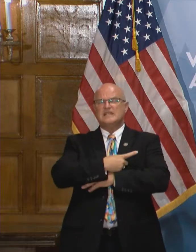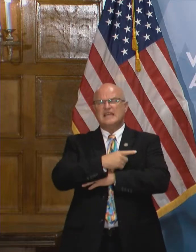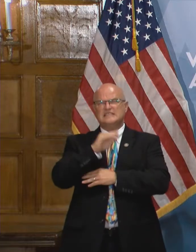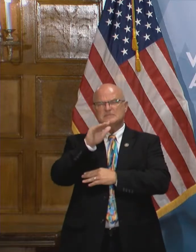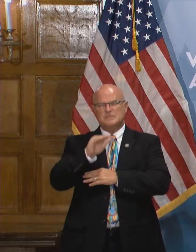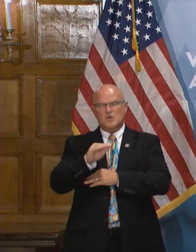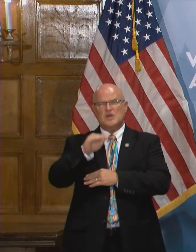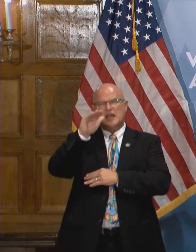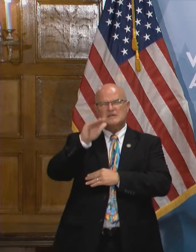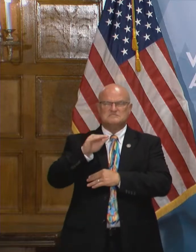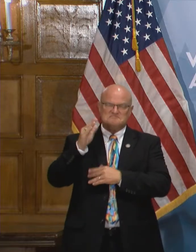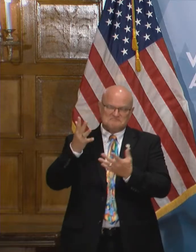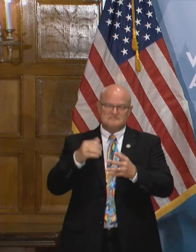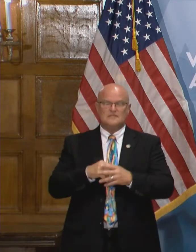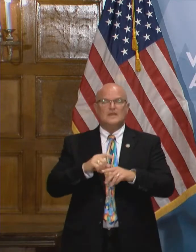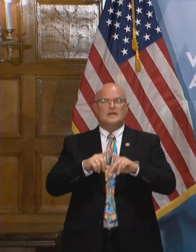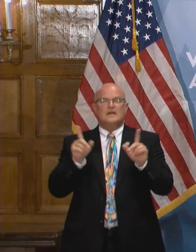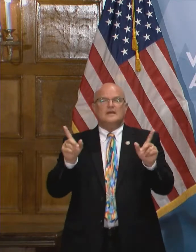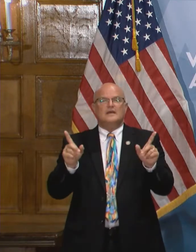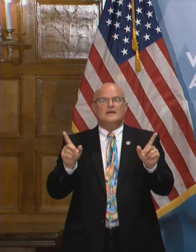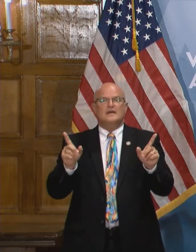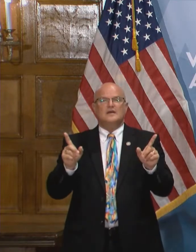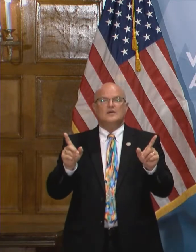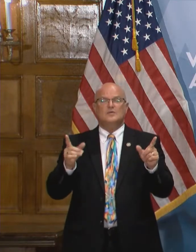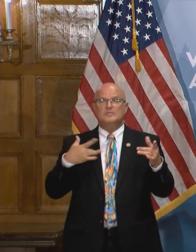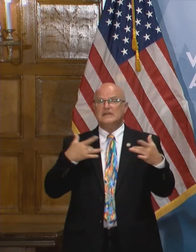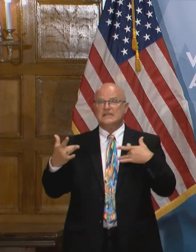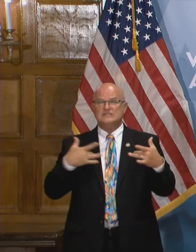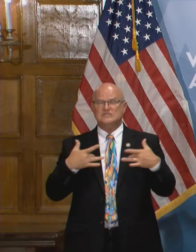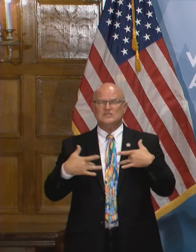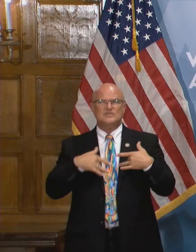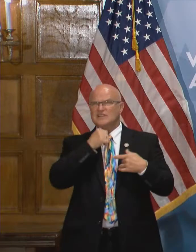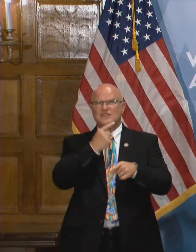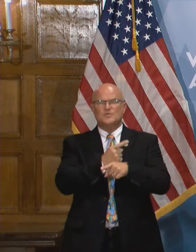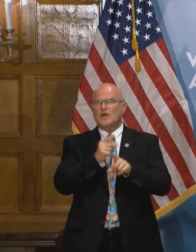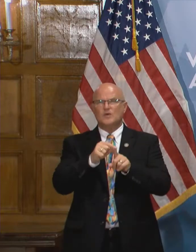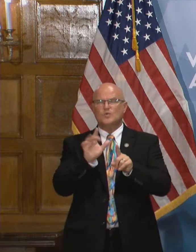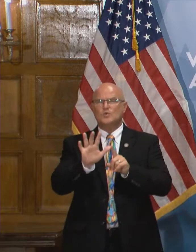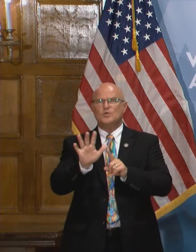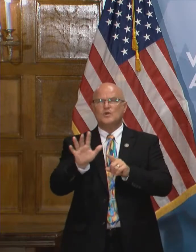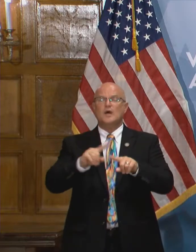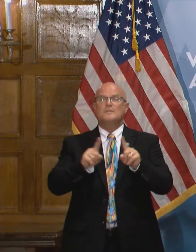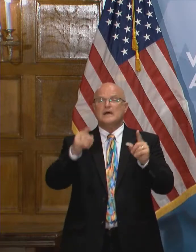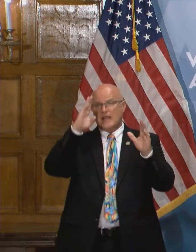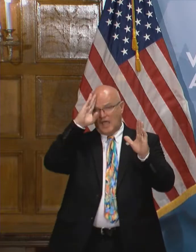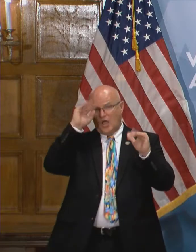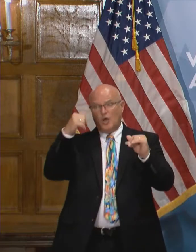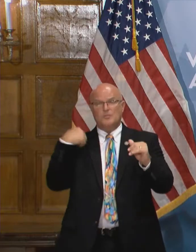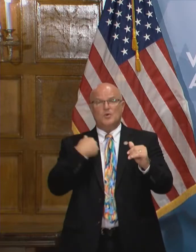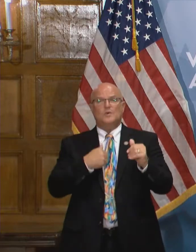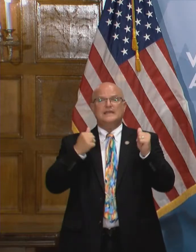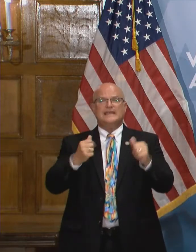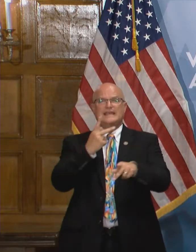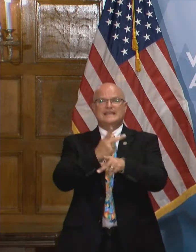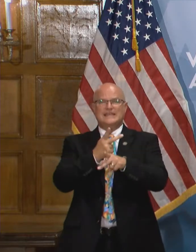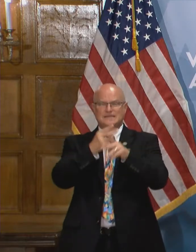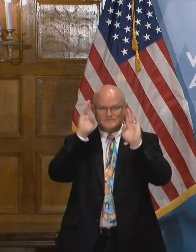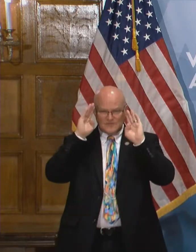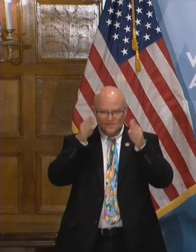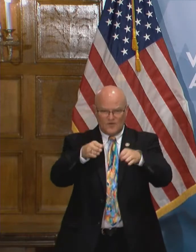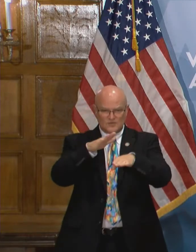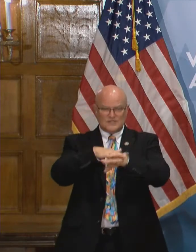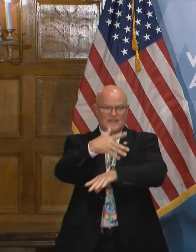some days up. But concern is not the right word, but I hope that we can keep the focus on